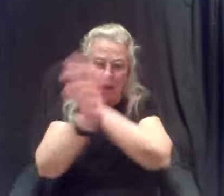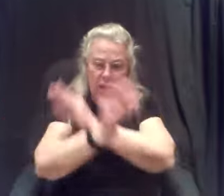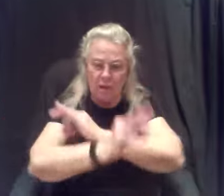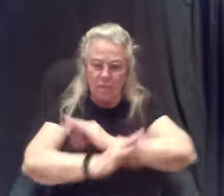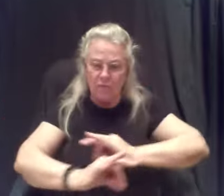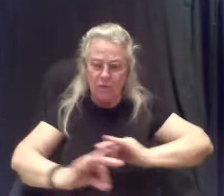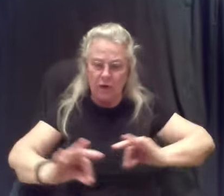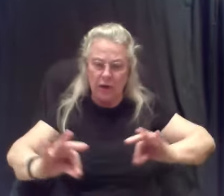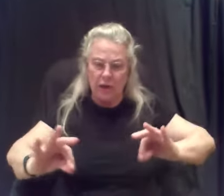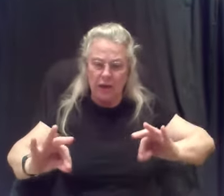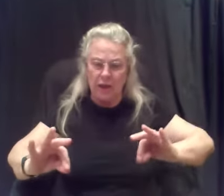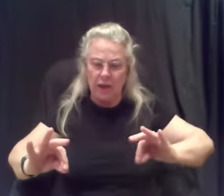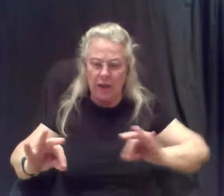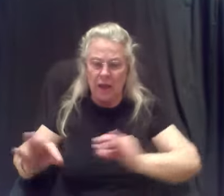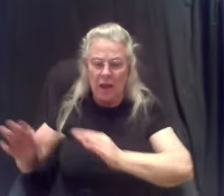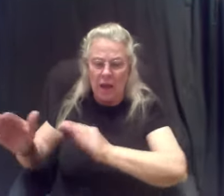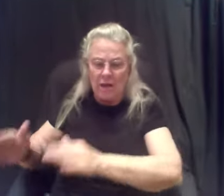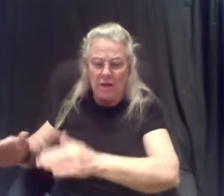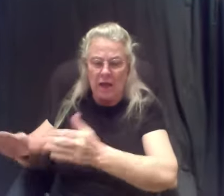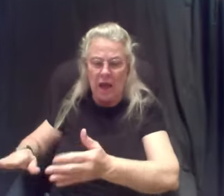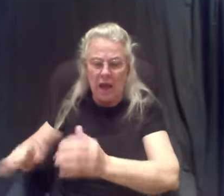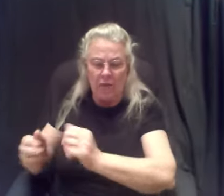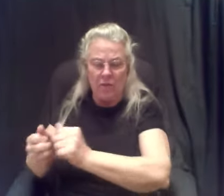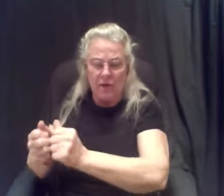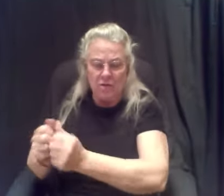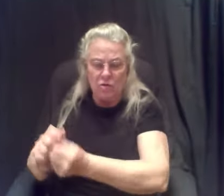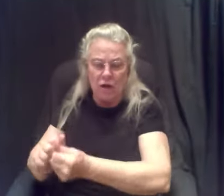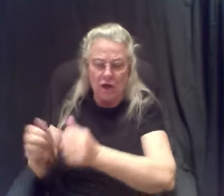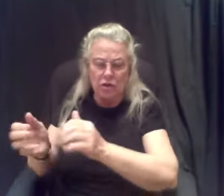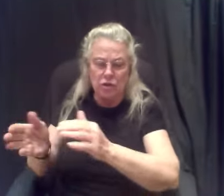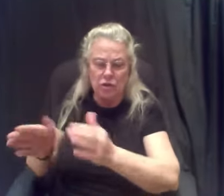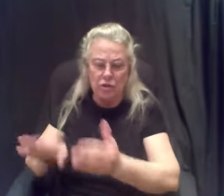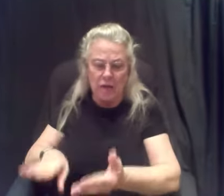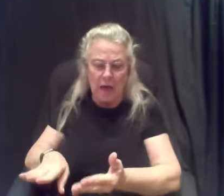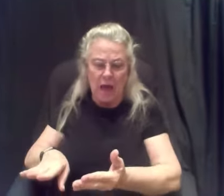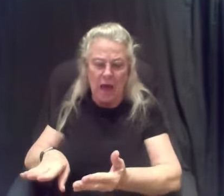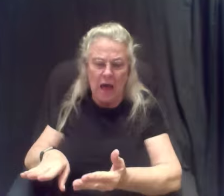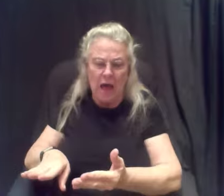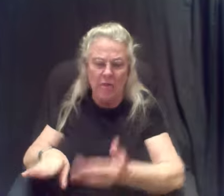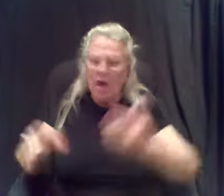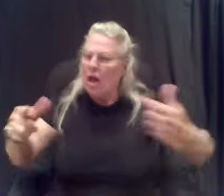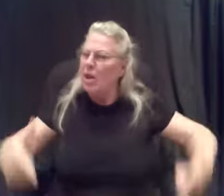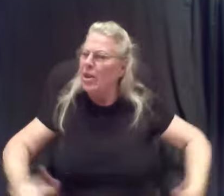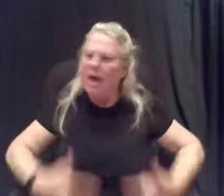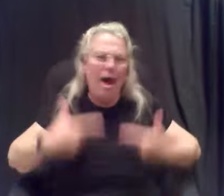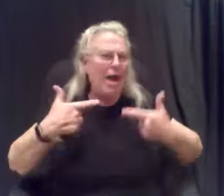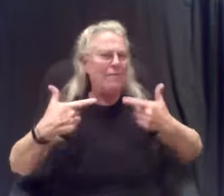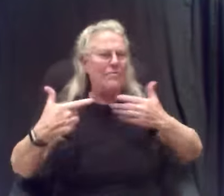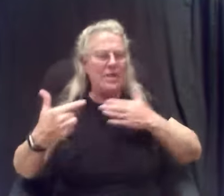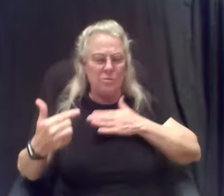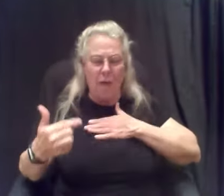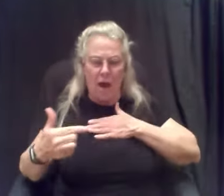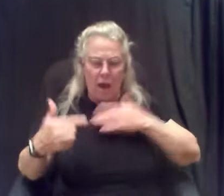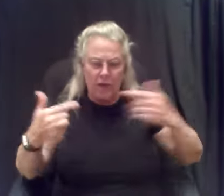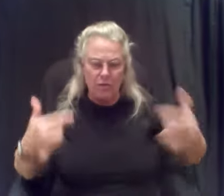free. Death is crushed to death, life is mine to